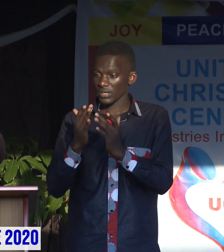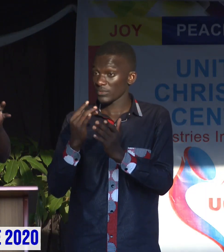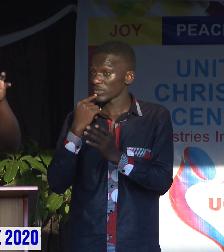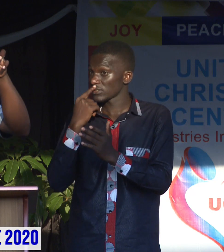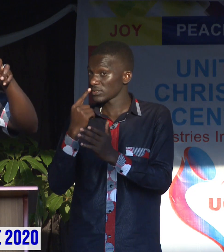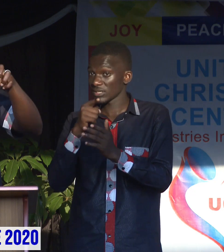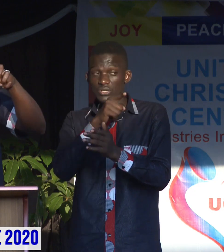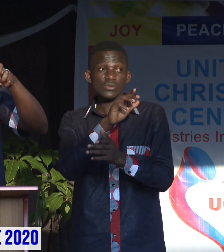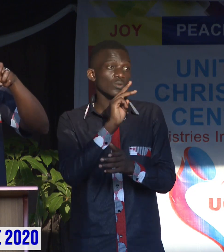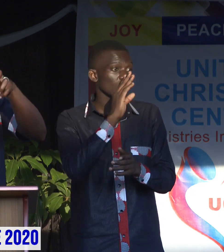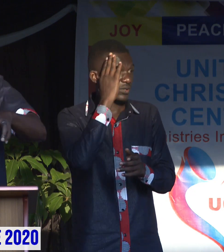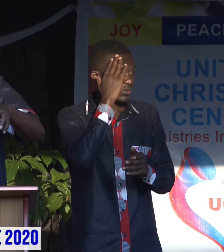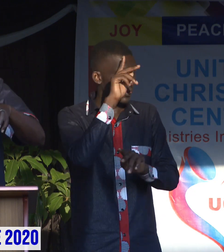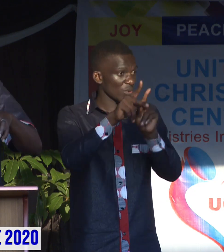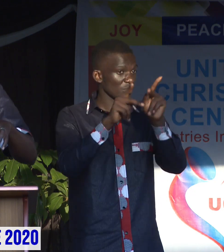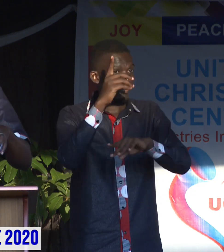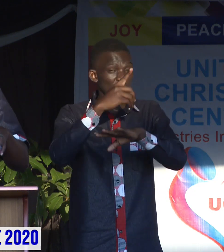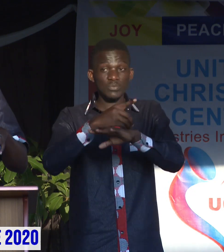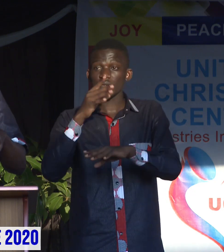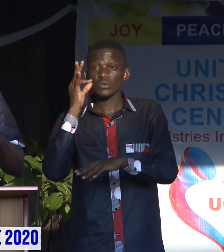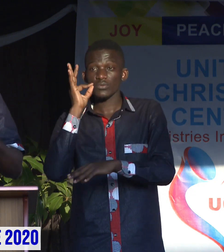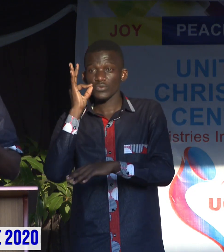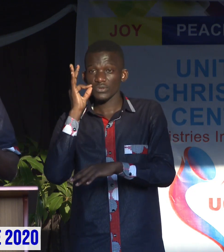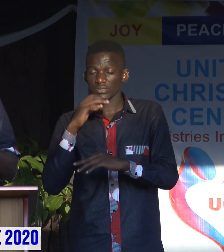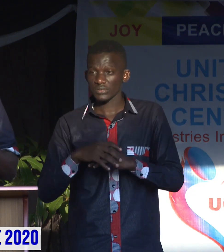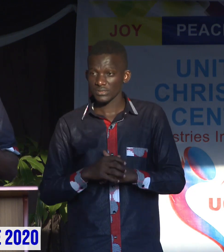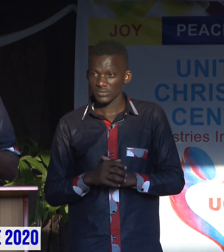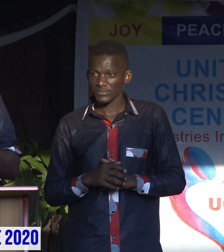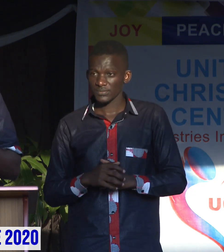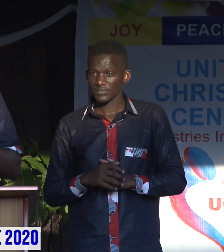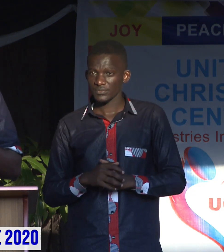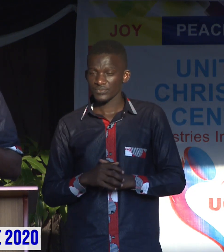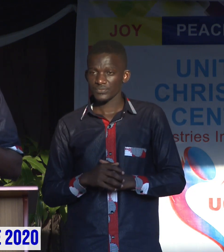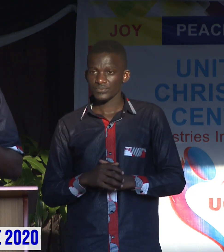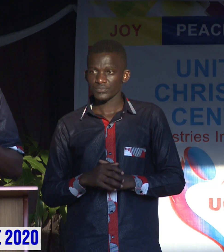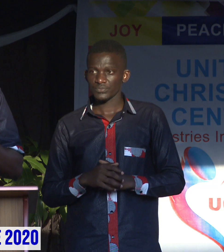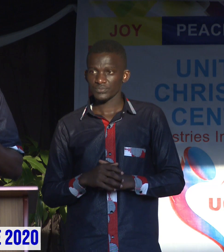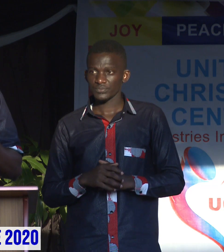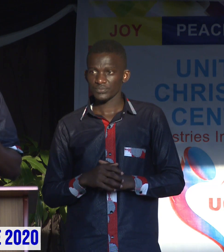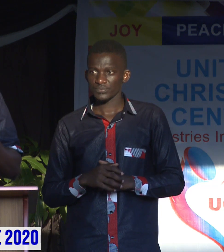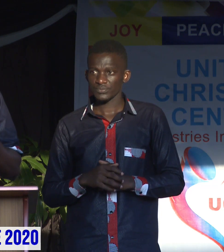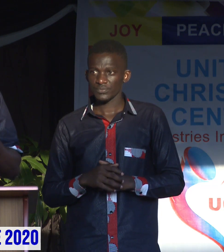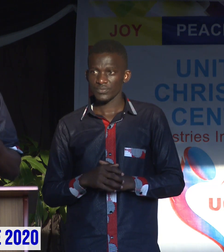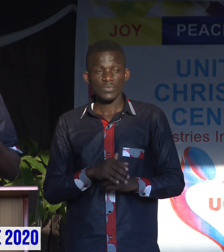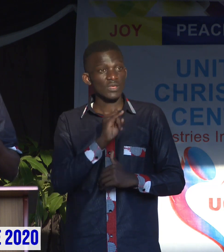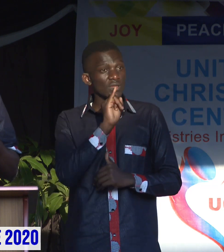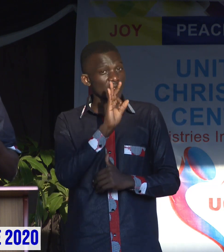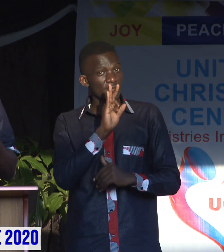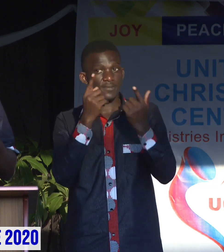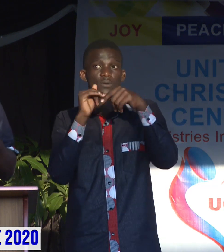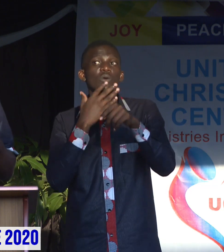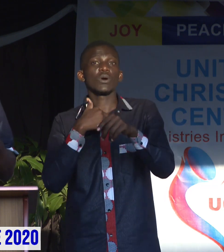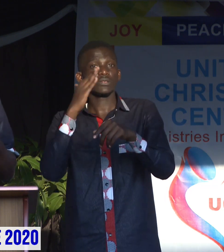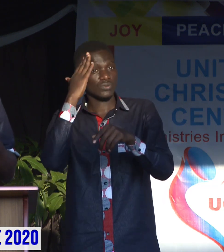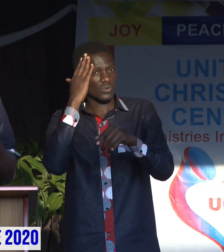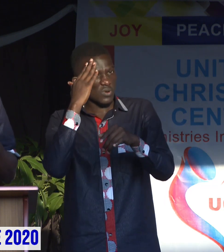will know them by their fruit. Ntimuli balitegeera ku bibala byabwe. Bible bwegamba. If we want to know whether you